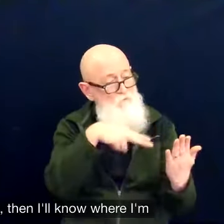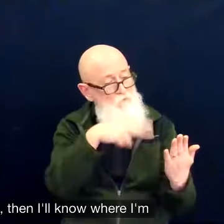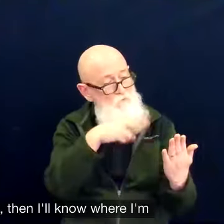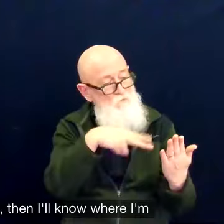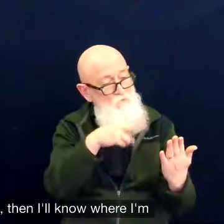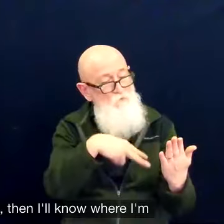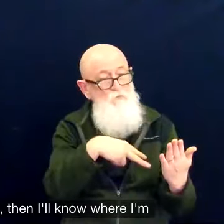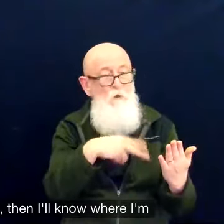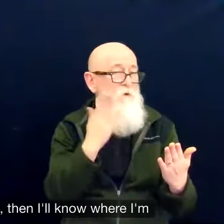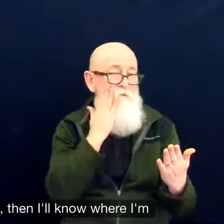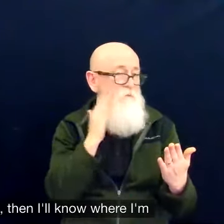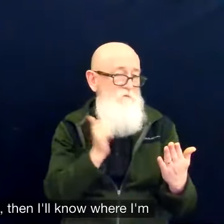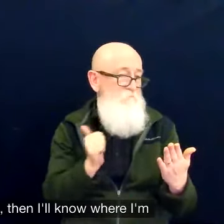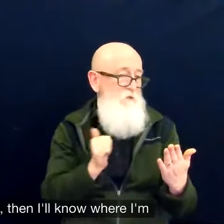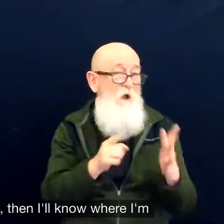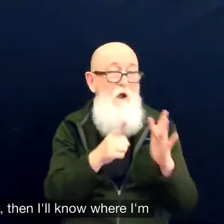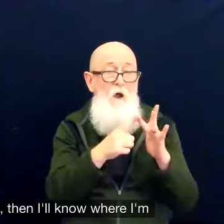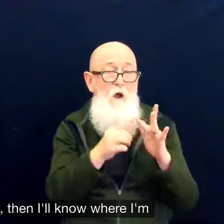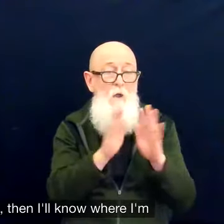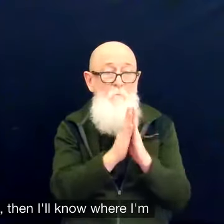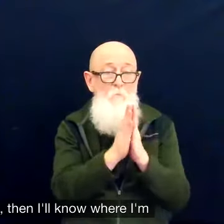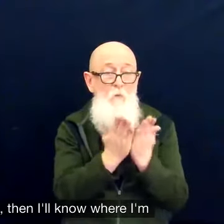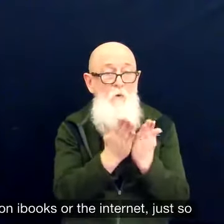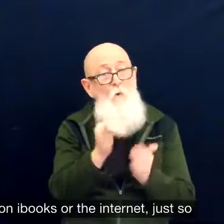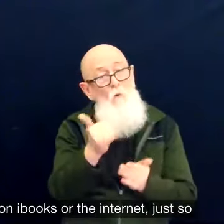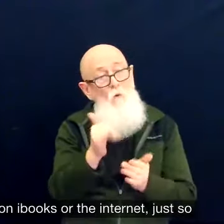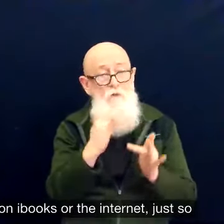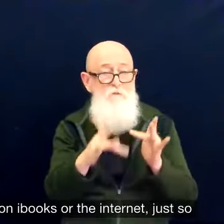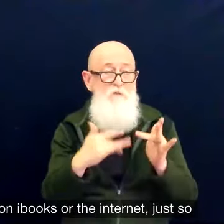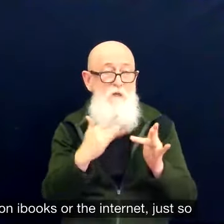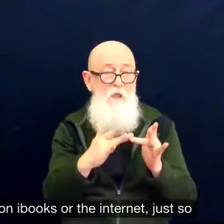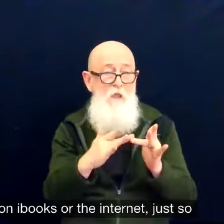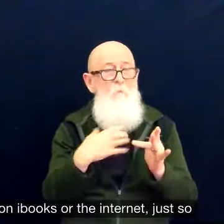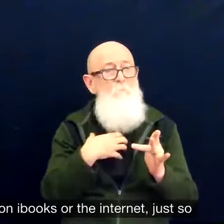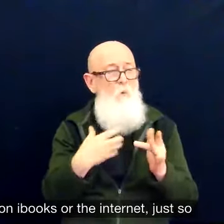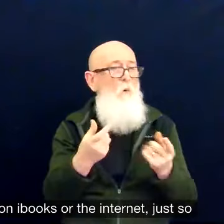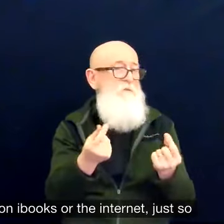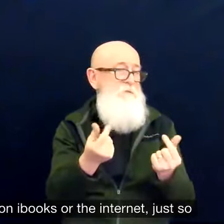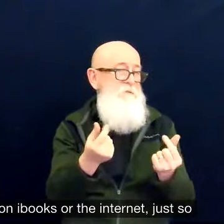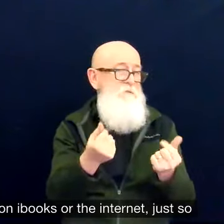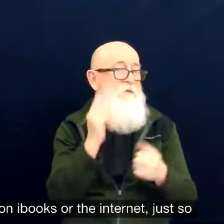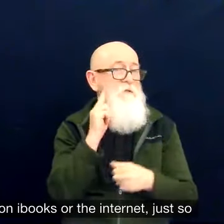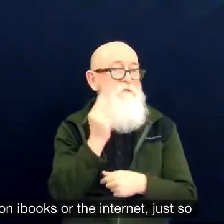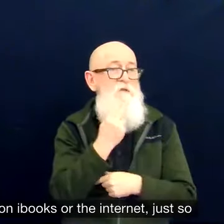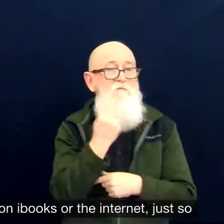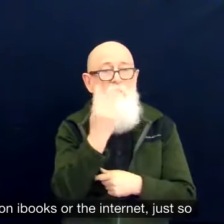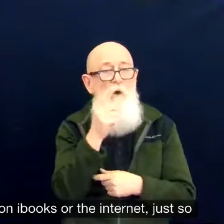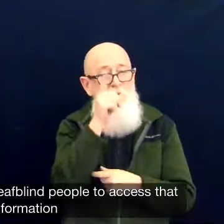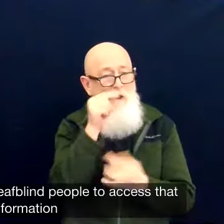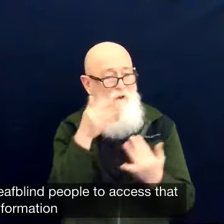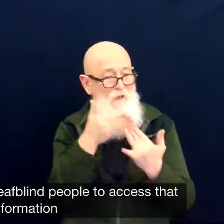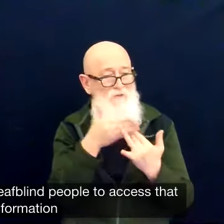internet, just so it's a lot easier for deafblind people to access that information, will there be